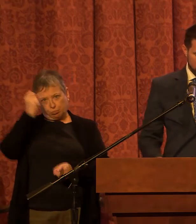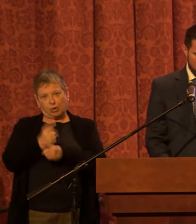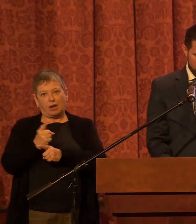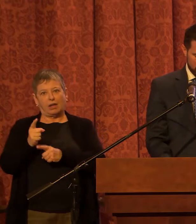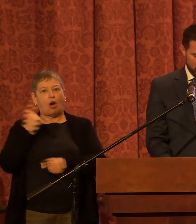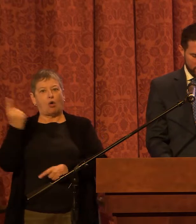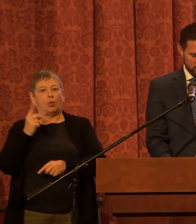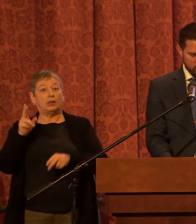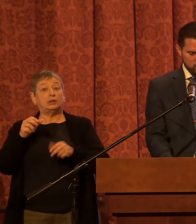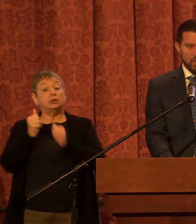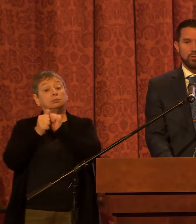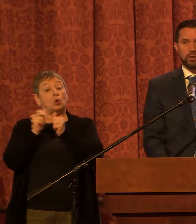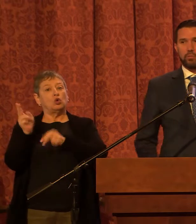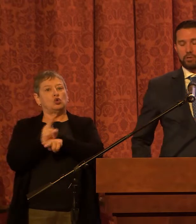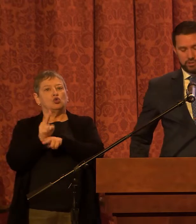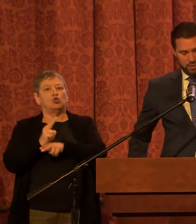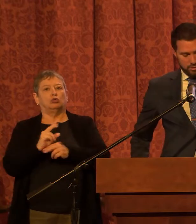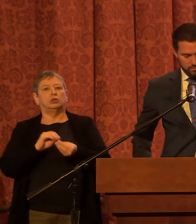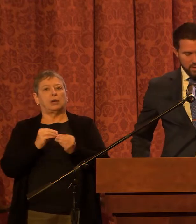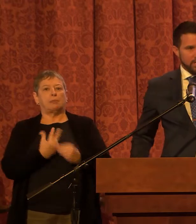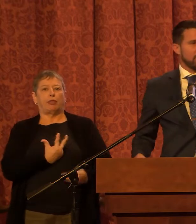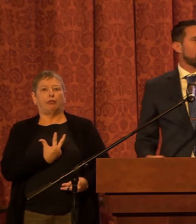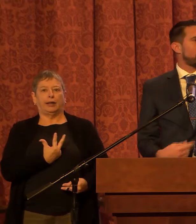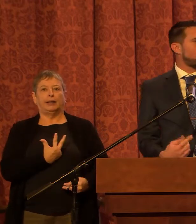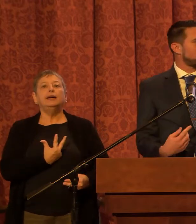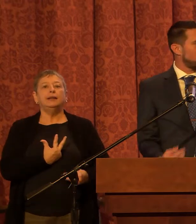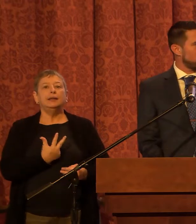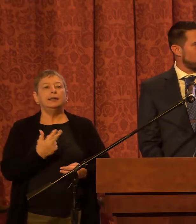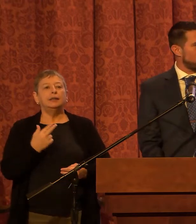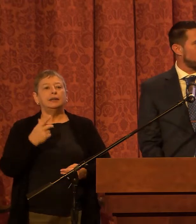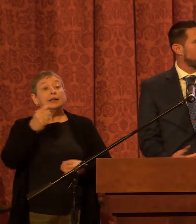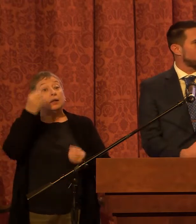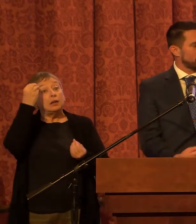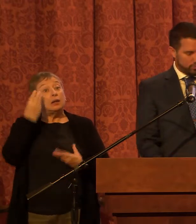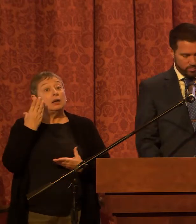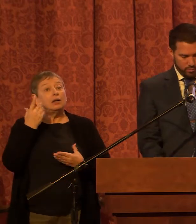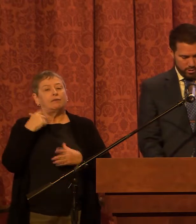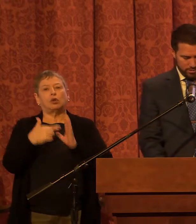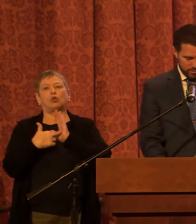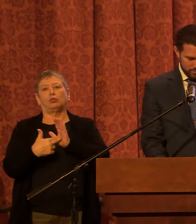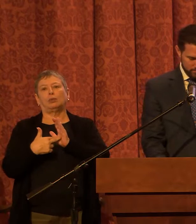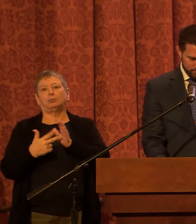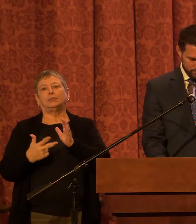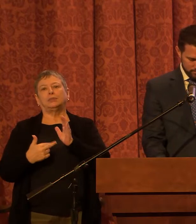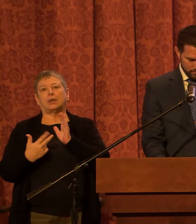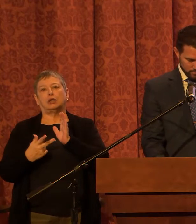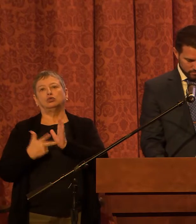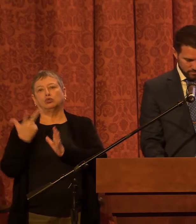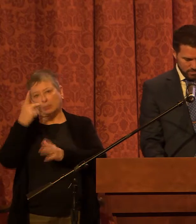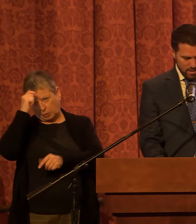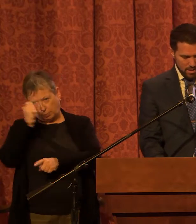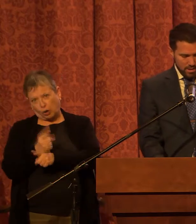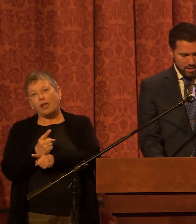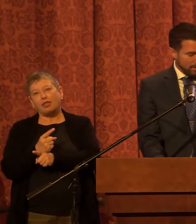knew why he would wear this number, but a couple years ago, he informed us he wore the number to represent his triplet brothers.